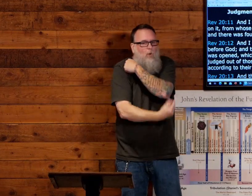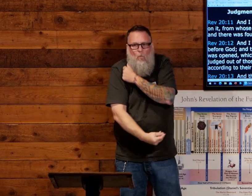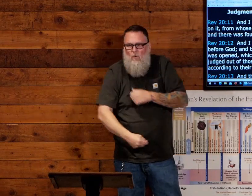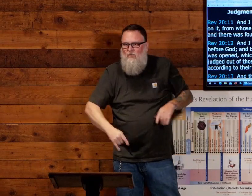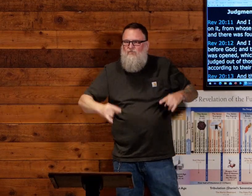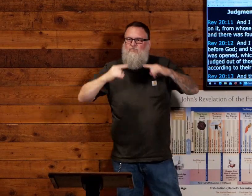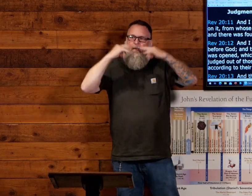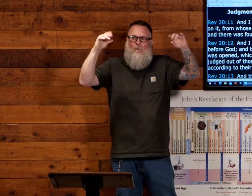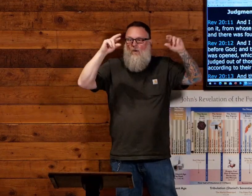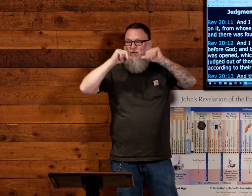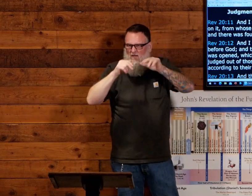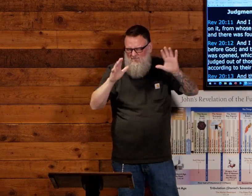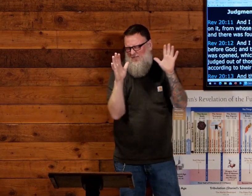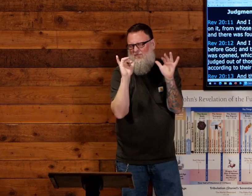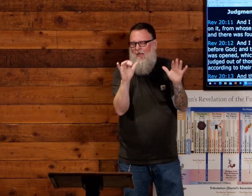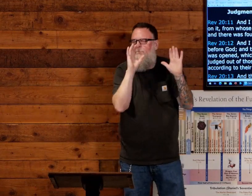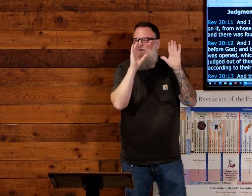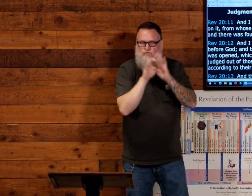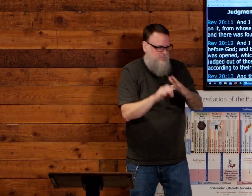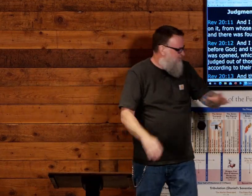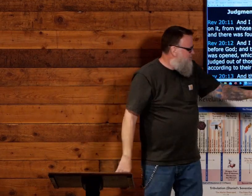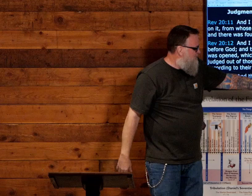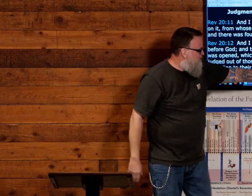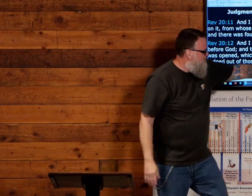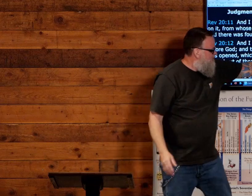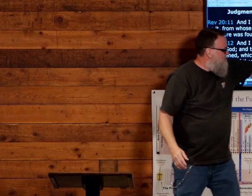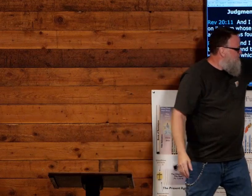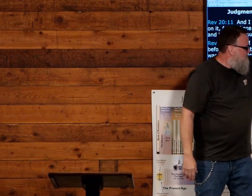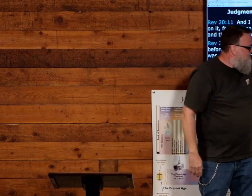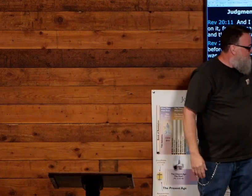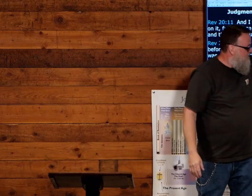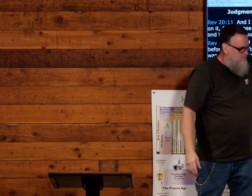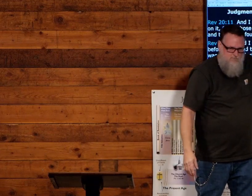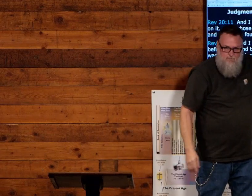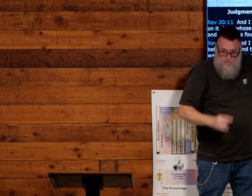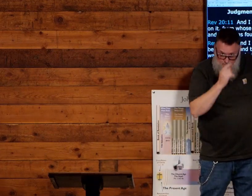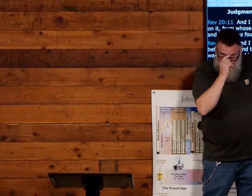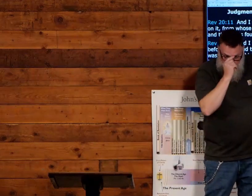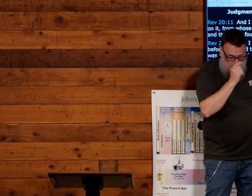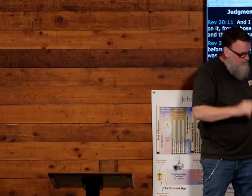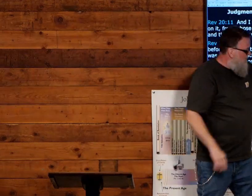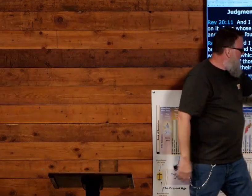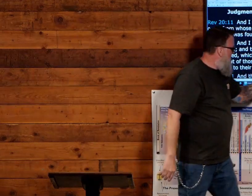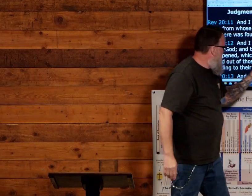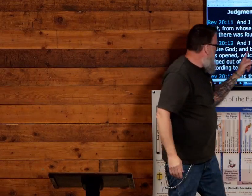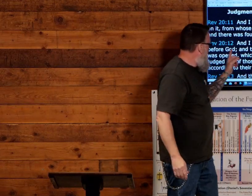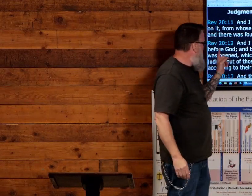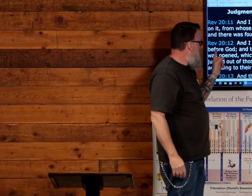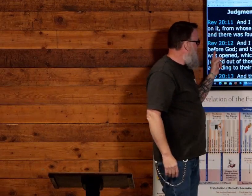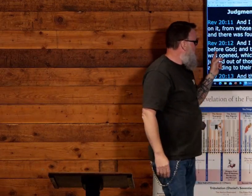Rich, poor, famous, not famous, whatever. That's kind of the picture you're saying. Stand before God.